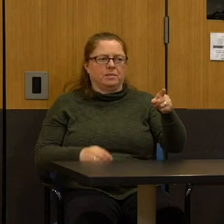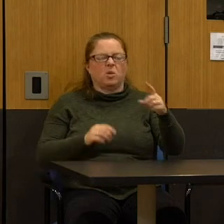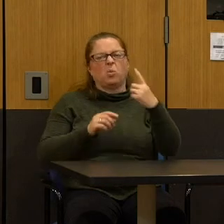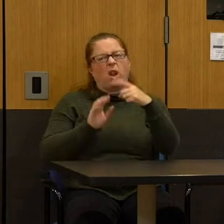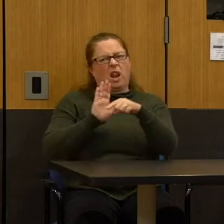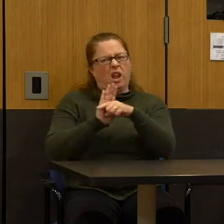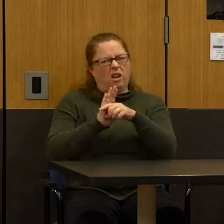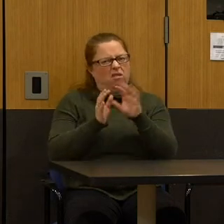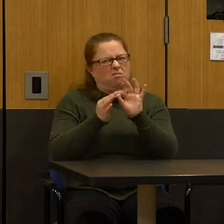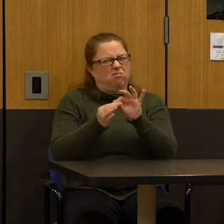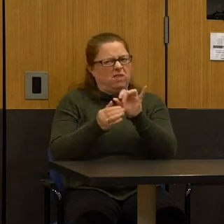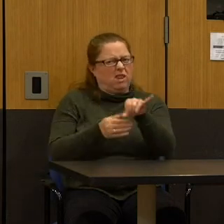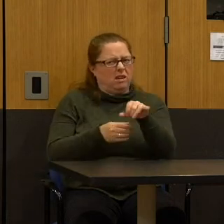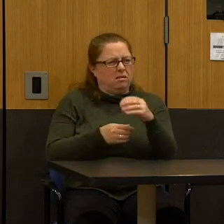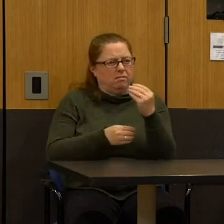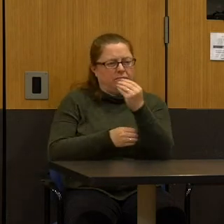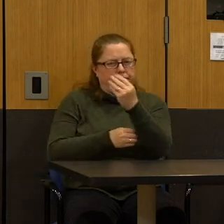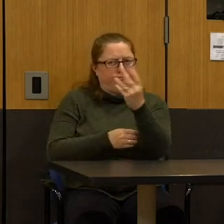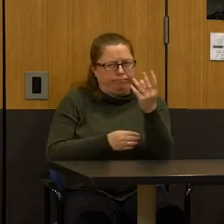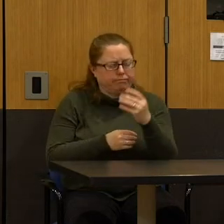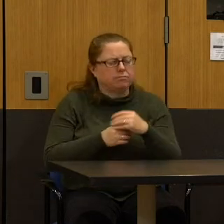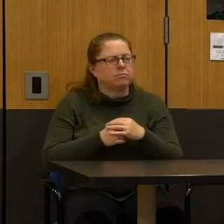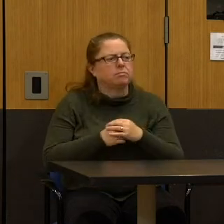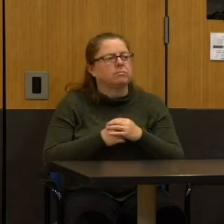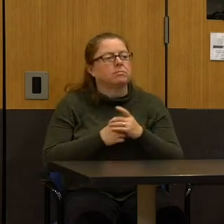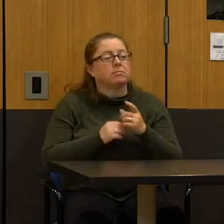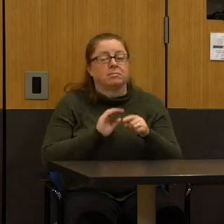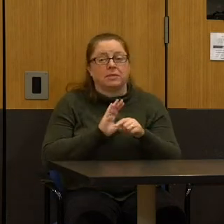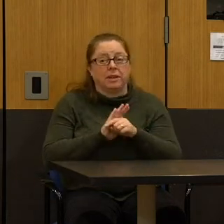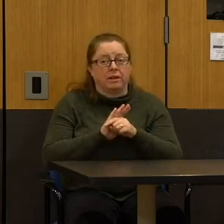negative divorce, and that's that